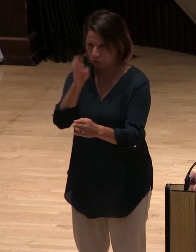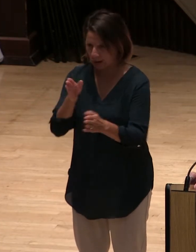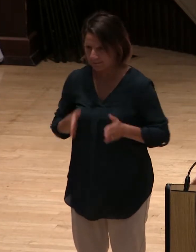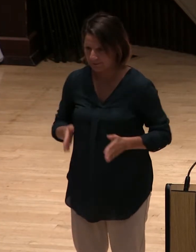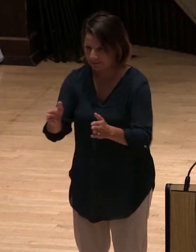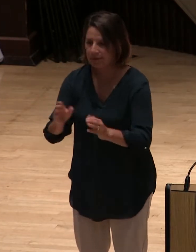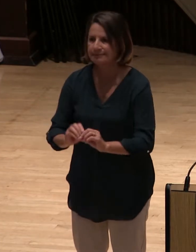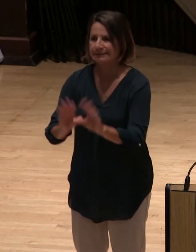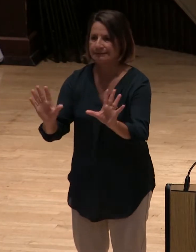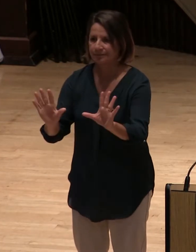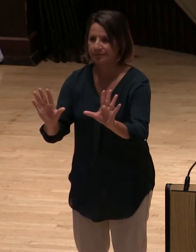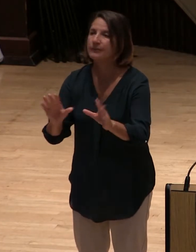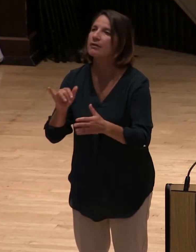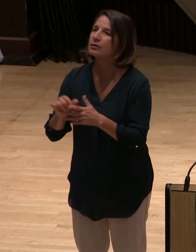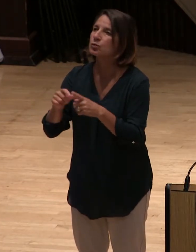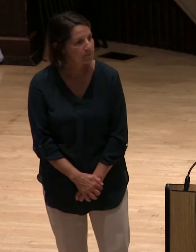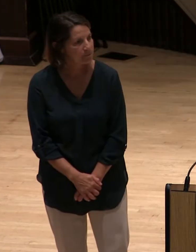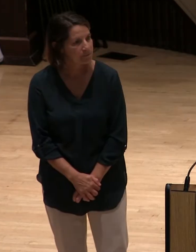God.